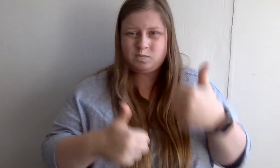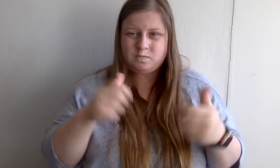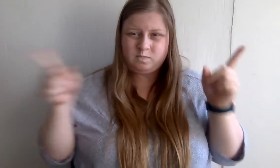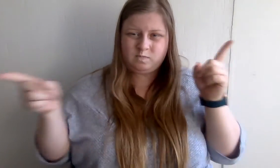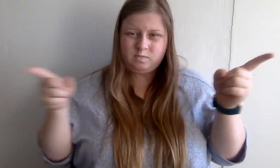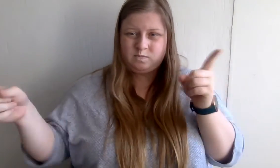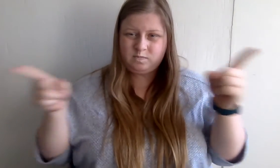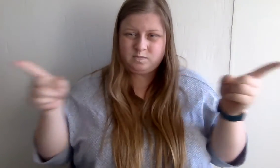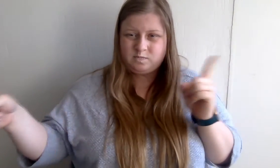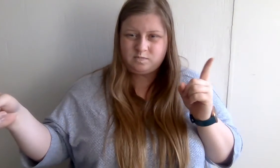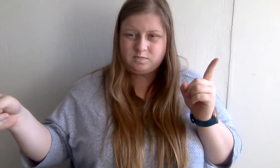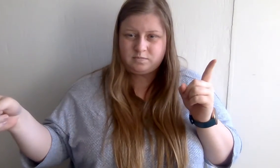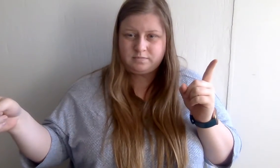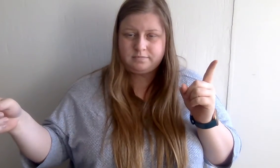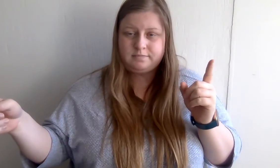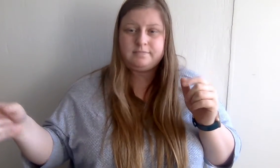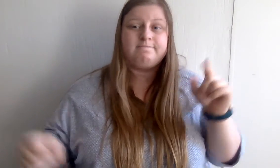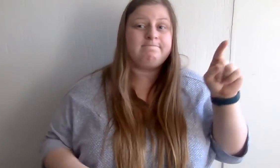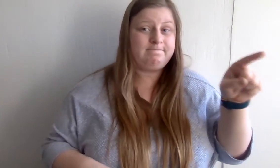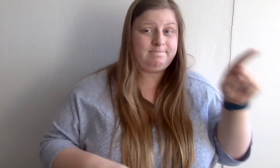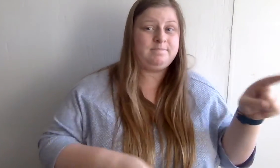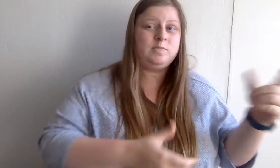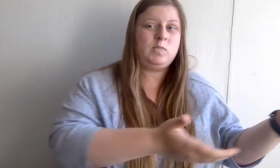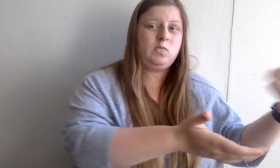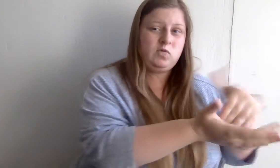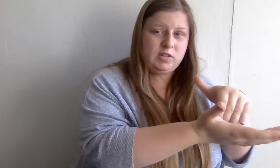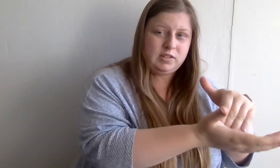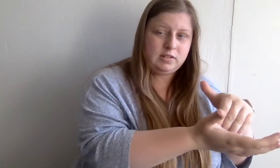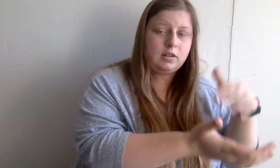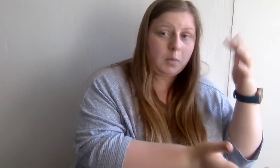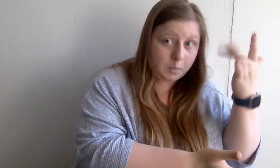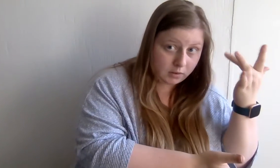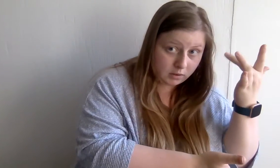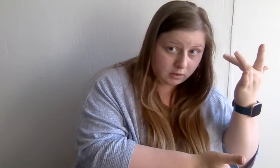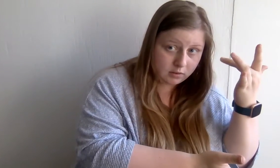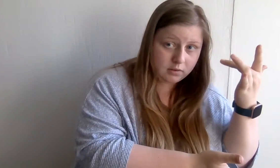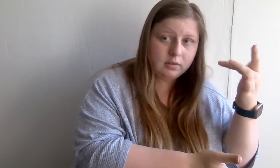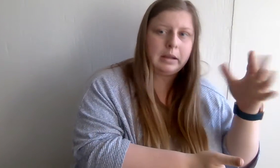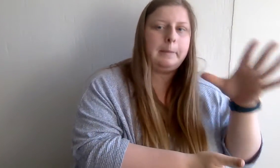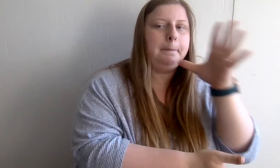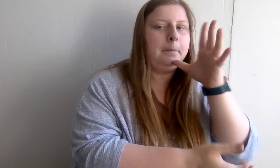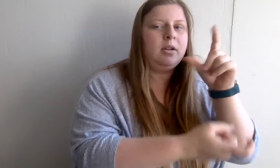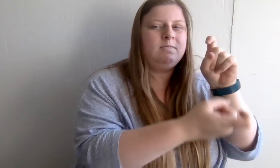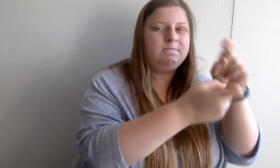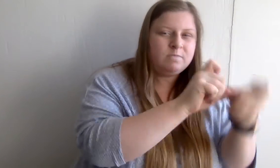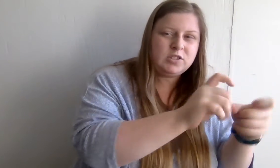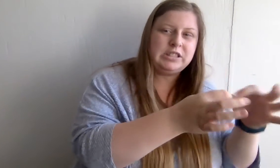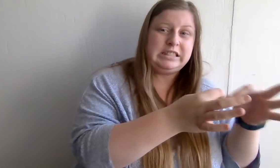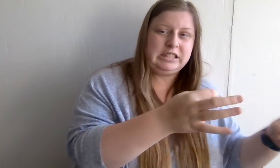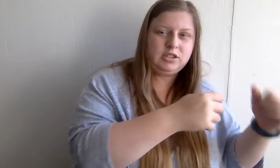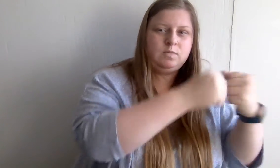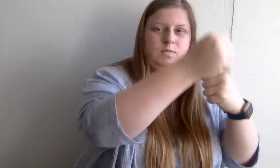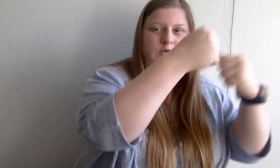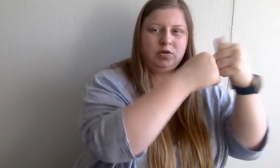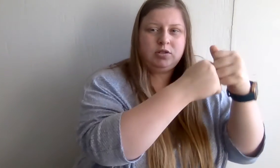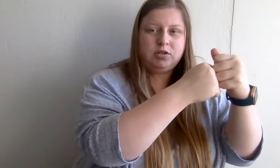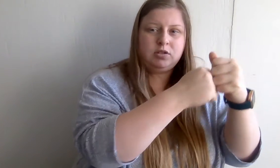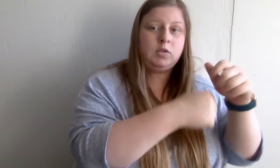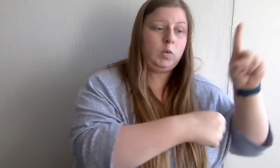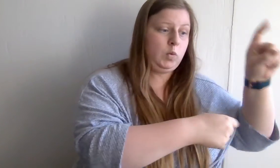internet." Is that a recast or expansion? It's a recast because the mom changed the sentence structure